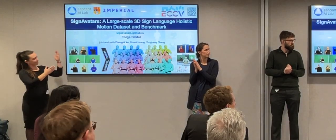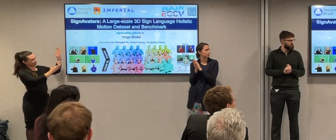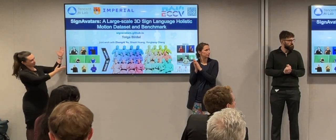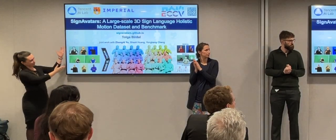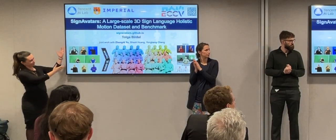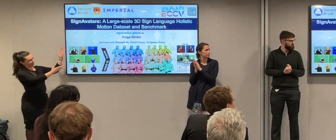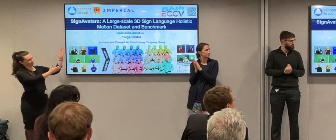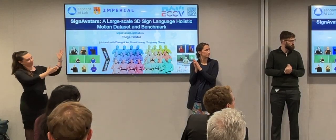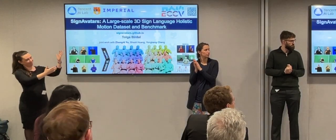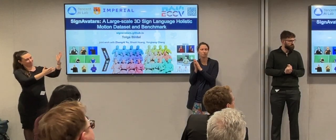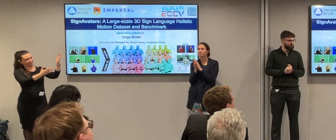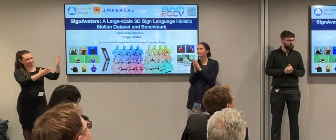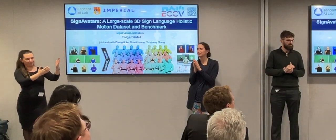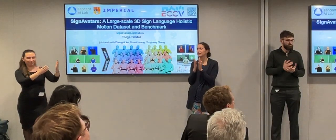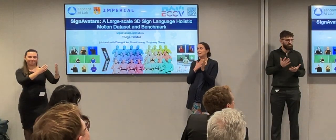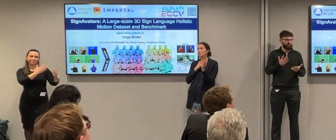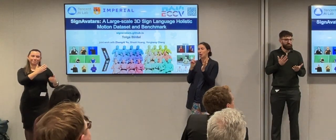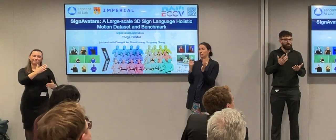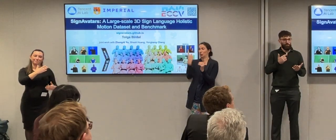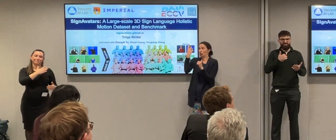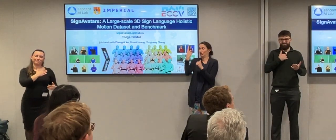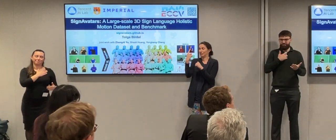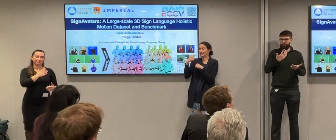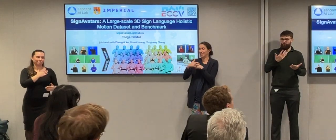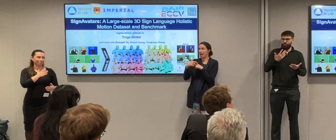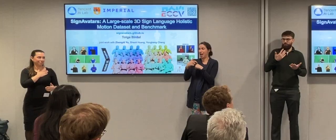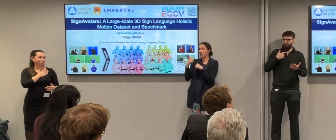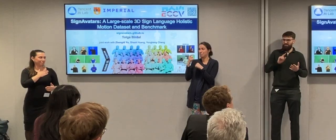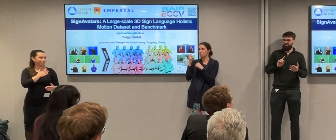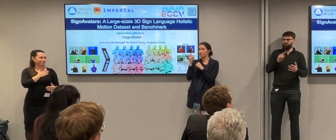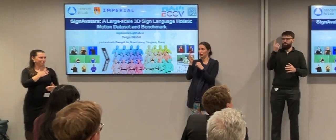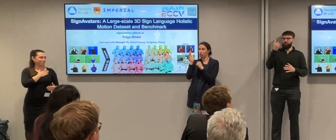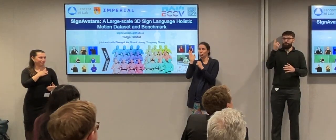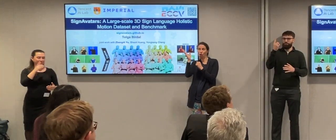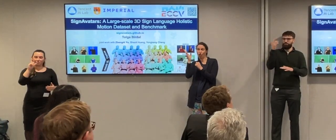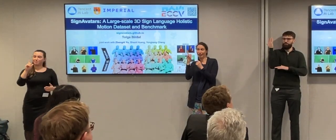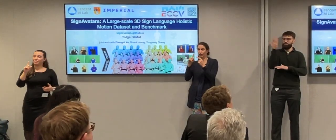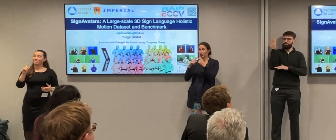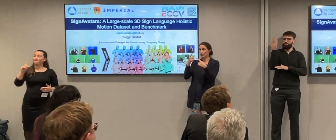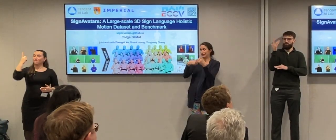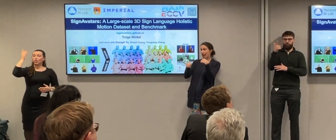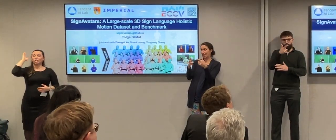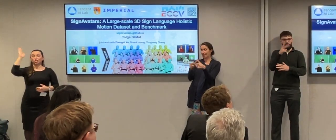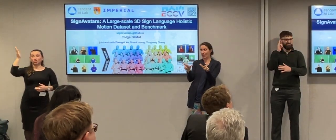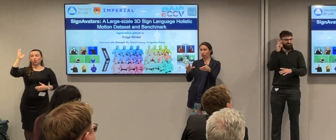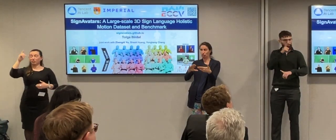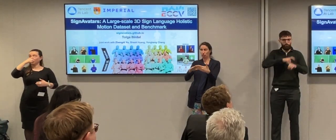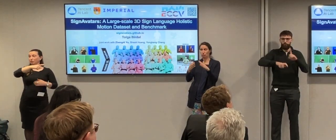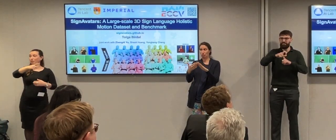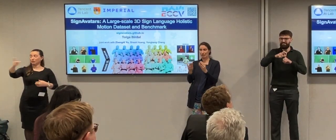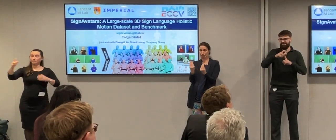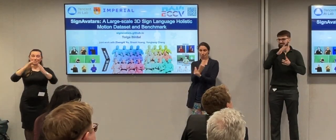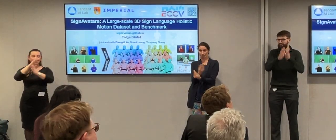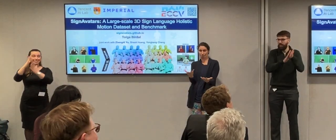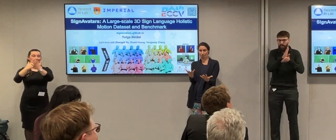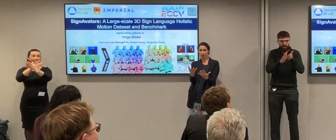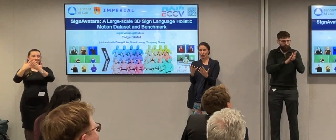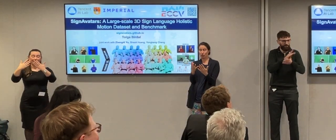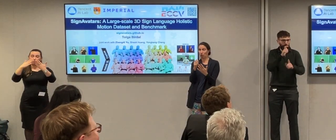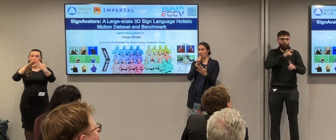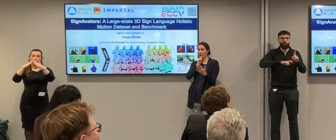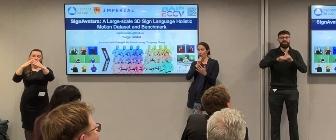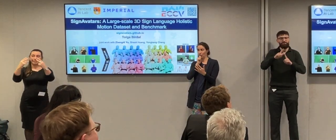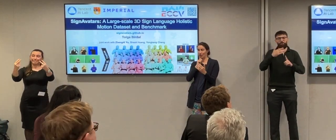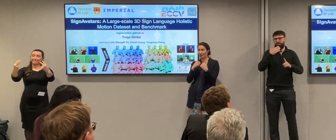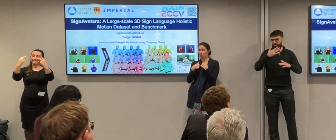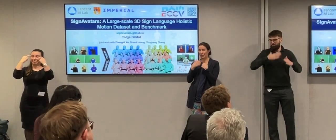my, let's say, first ever talk in to a sign language community. So first, bear with me if I cannot